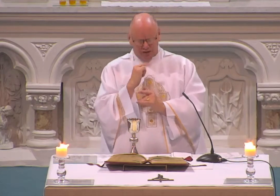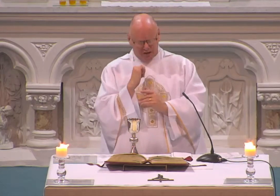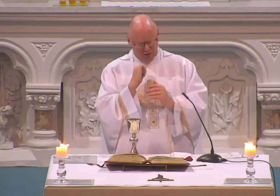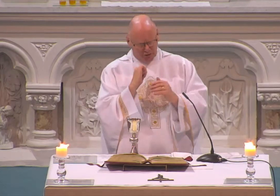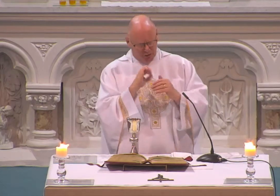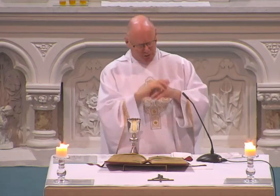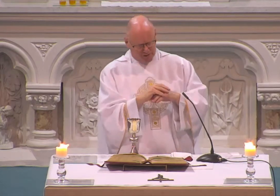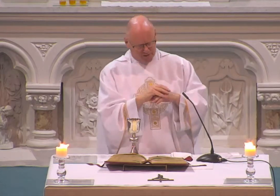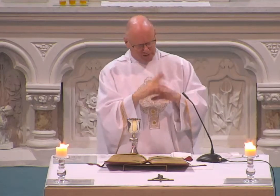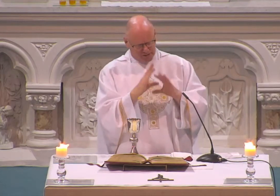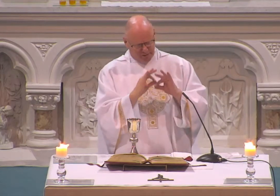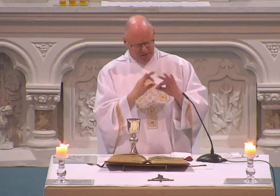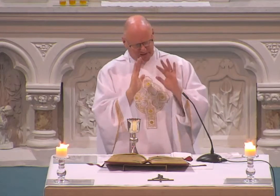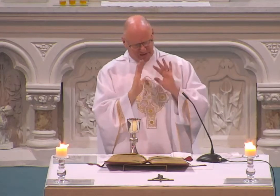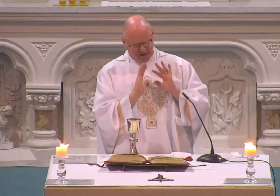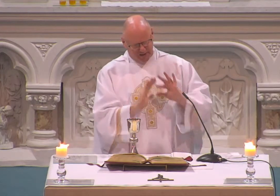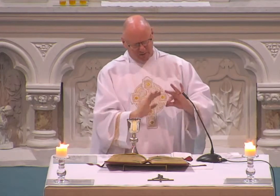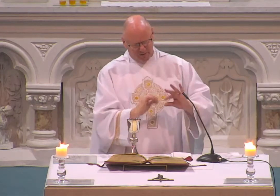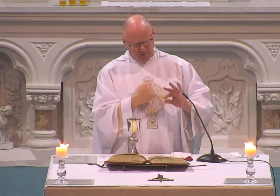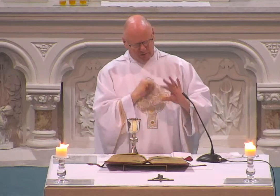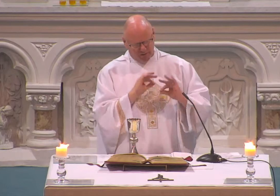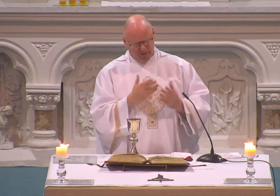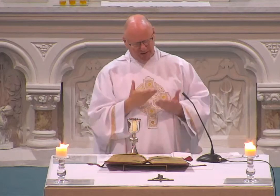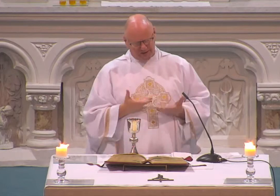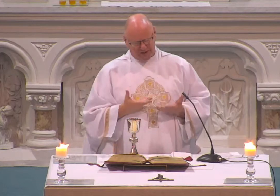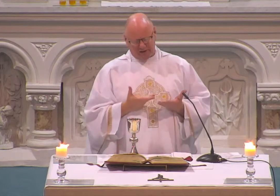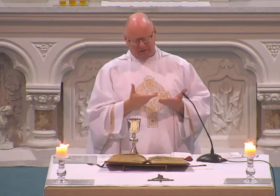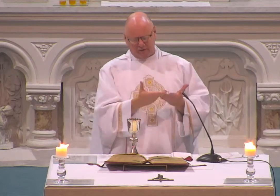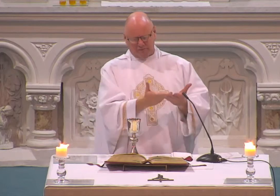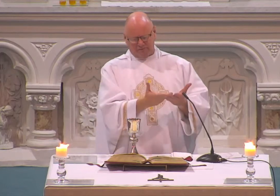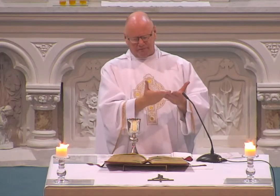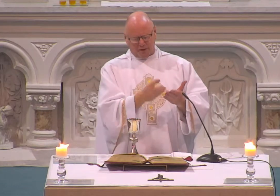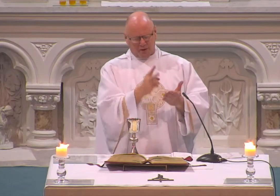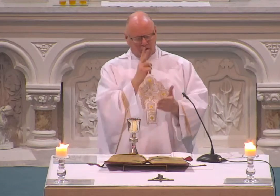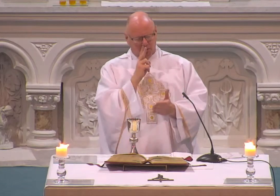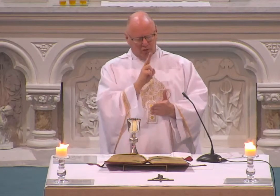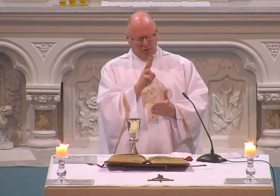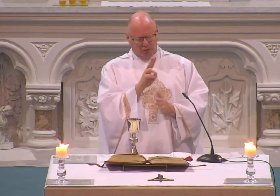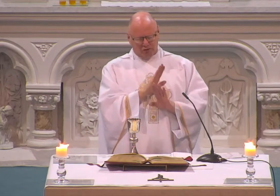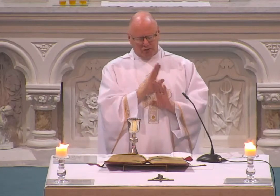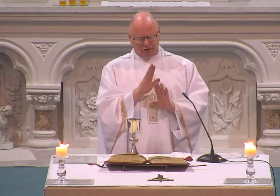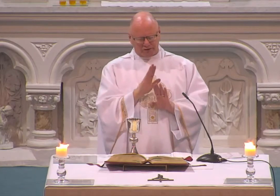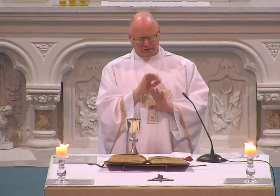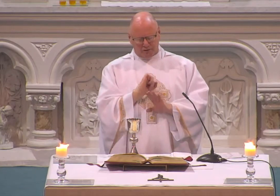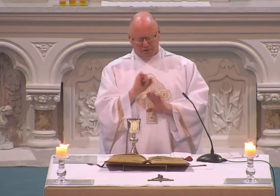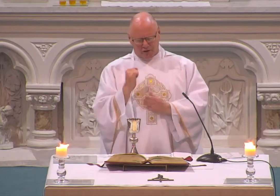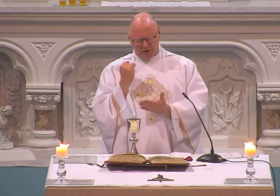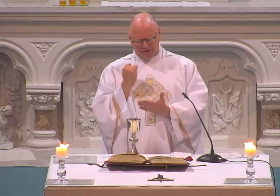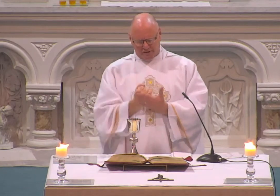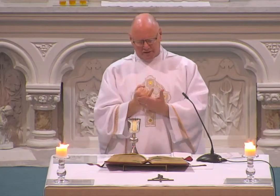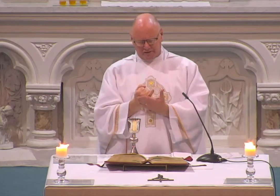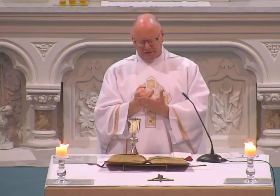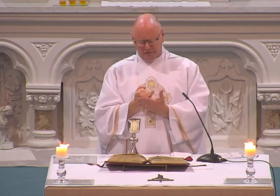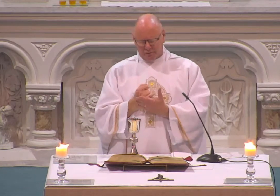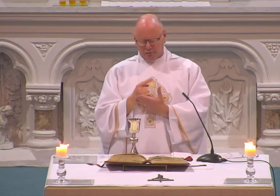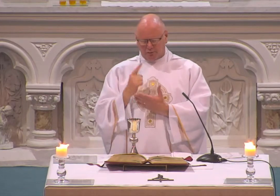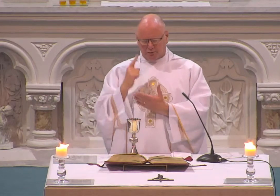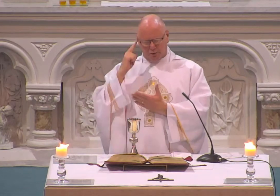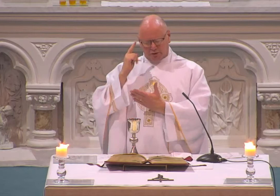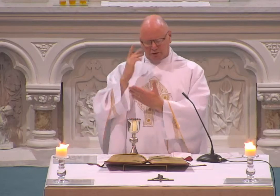to your apostles, "Peace I leave you, my peace I give you," look not on our sins, but on the faith